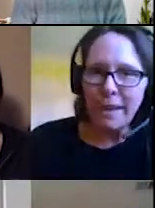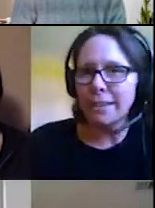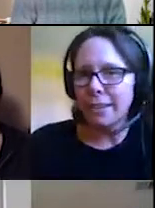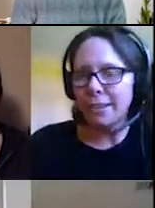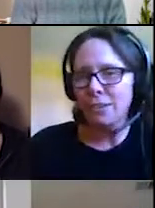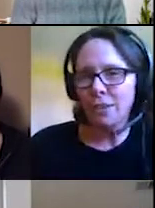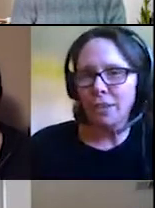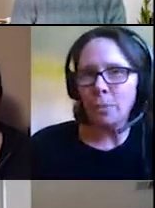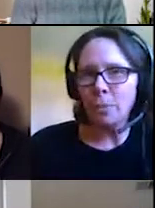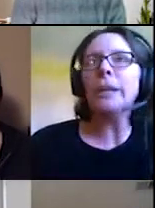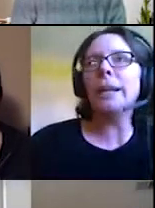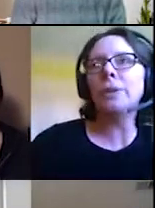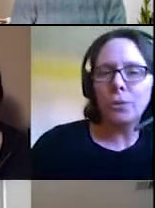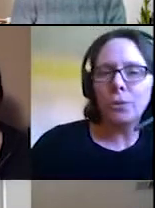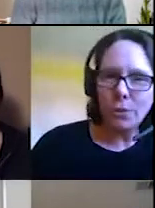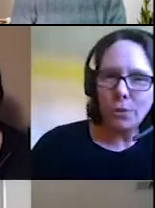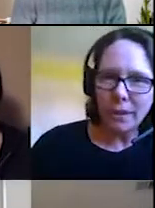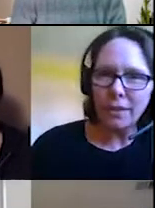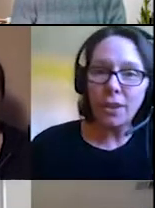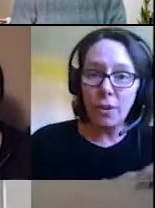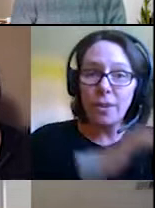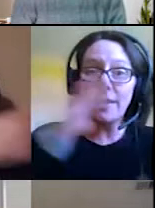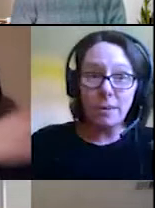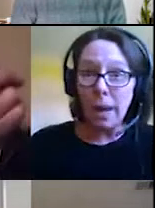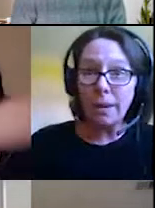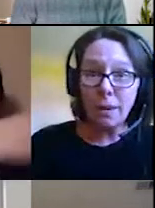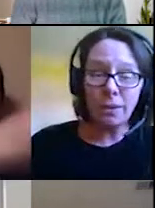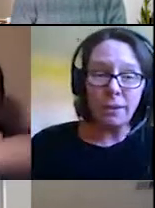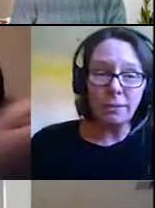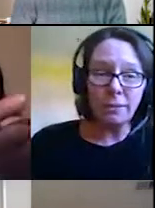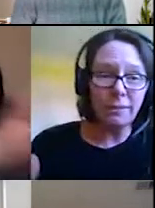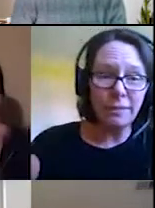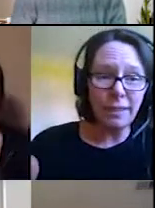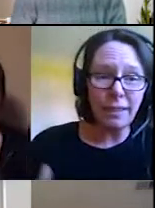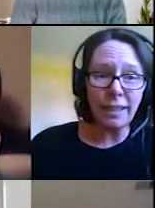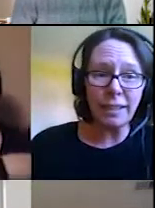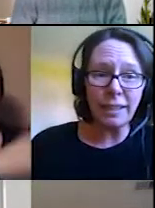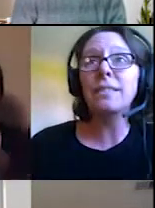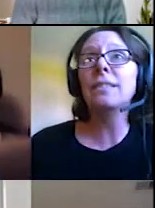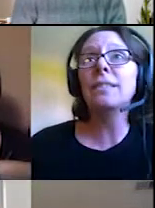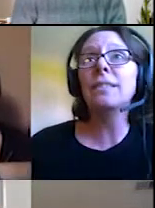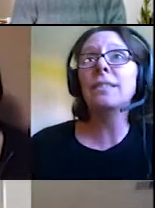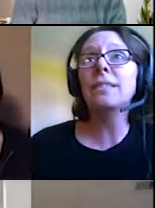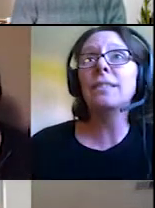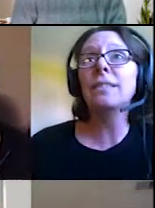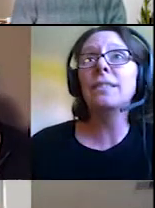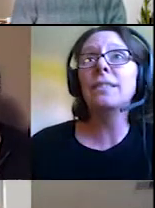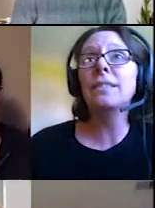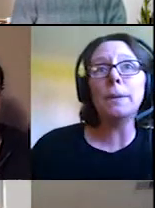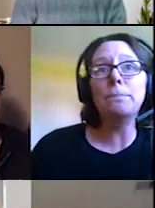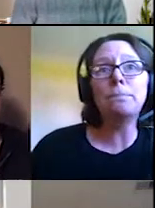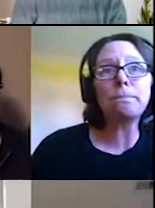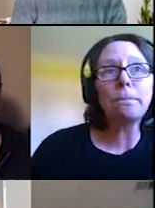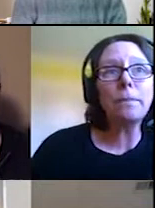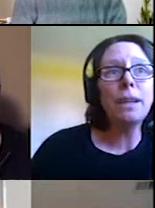your face and your body language and all those sorts of things. It's part of keyword sign, and that's really important to